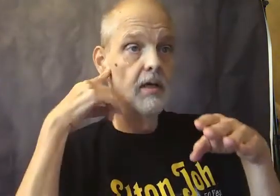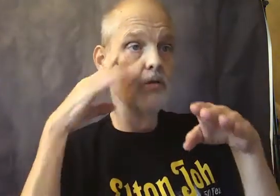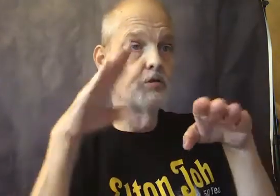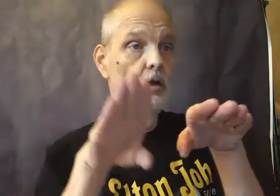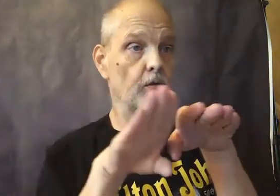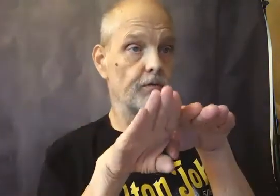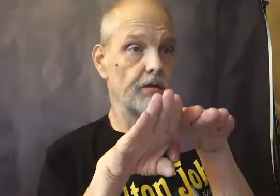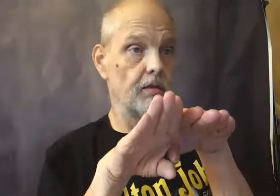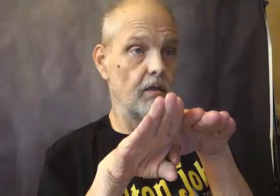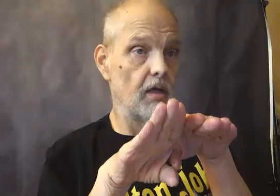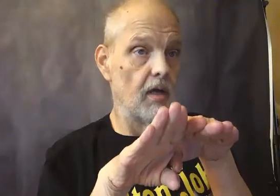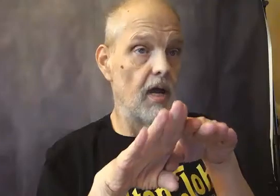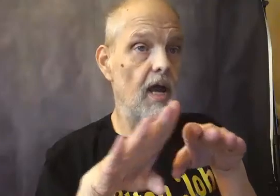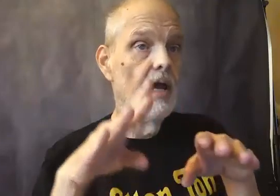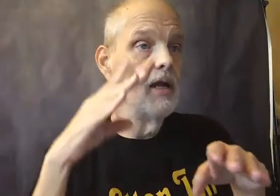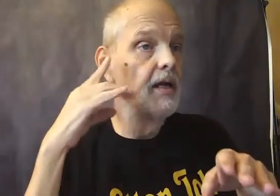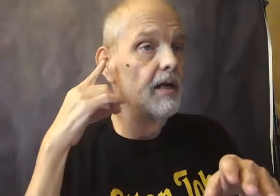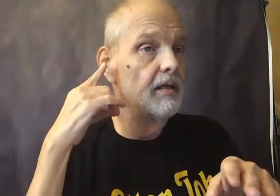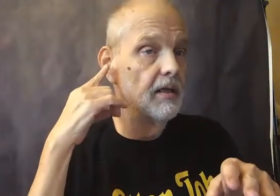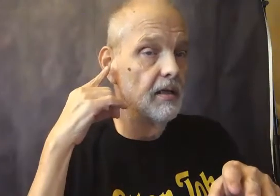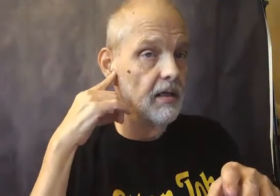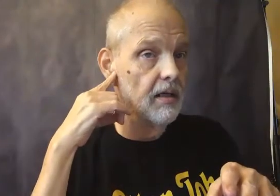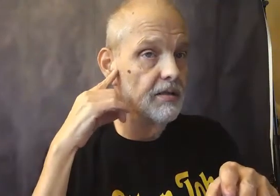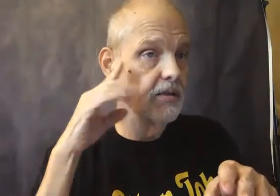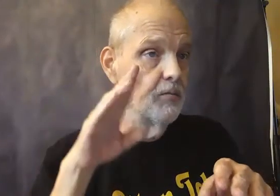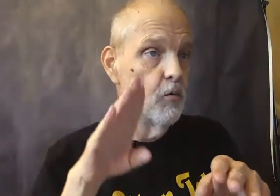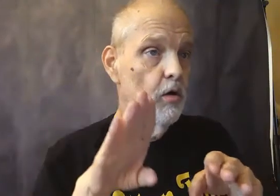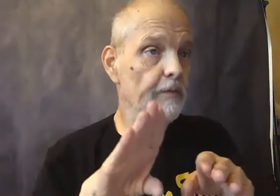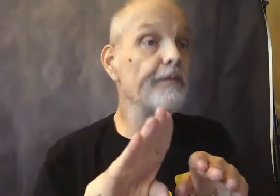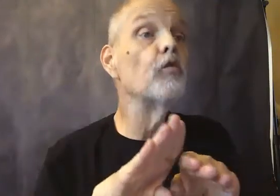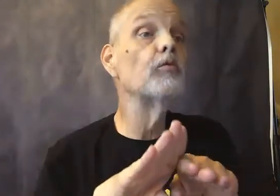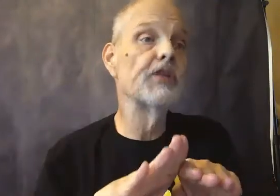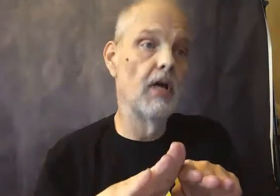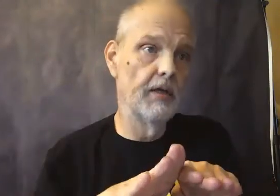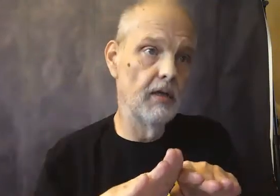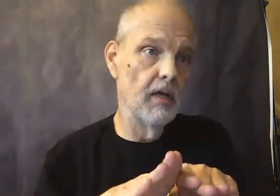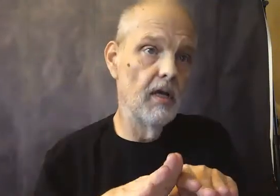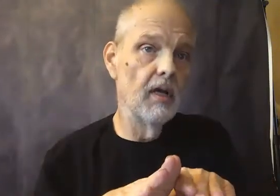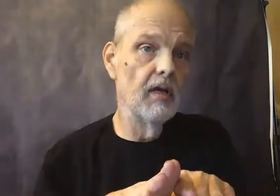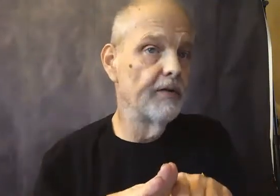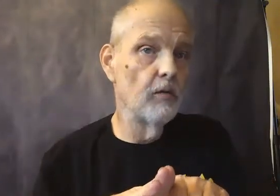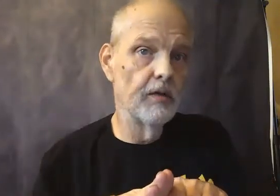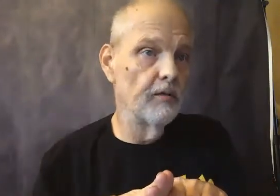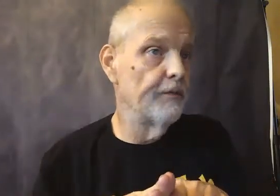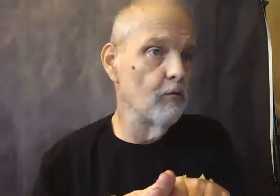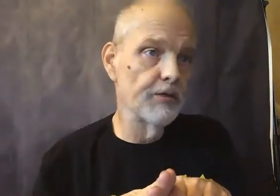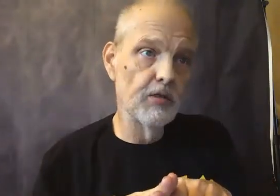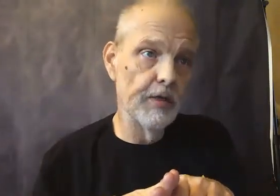Ears closed. And again, it's a more formal sign. If I were in a formal